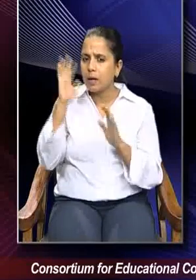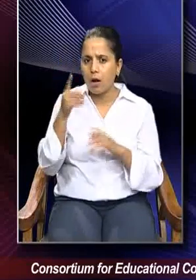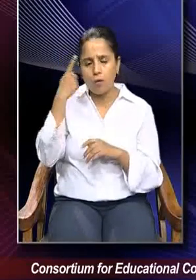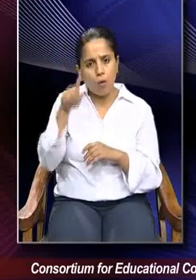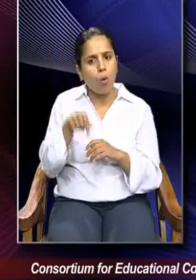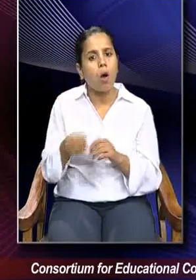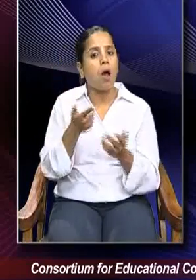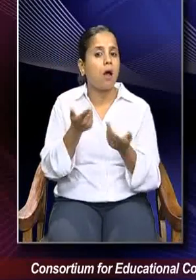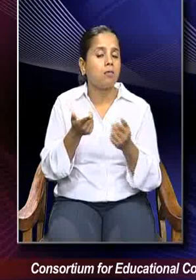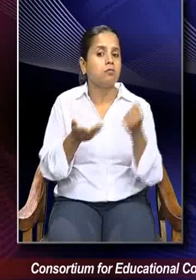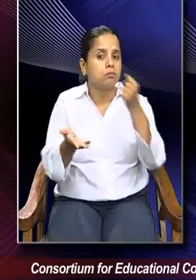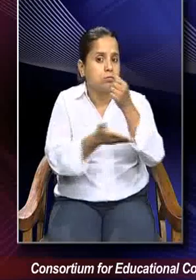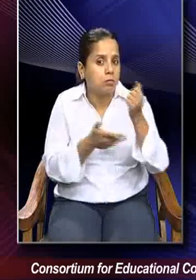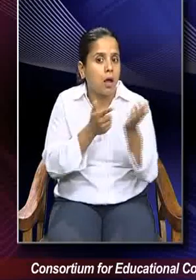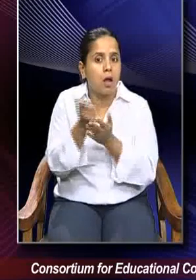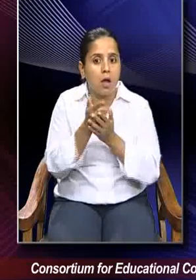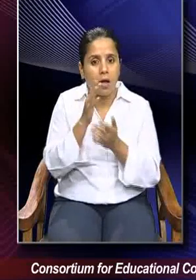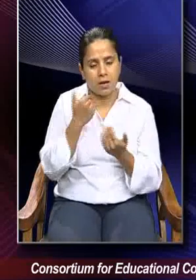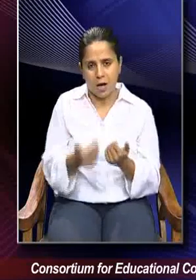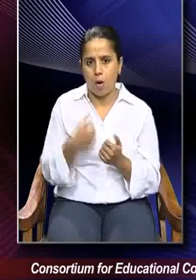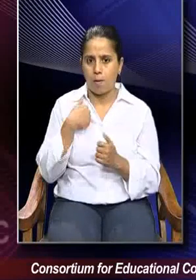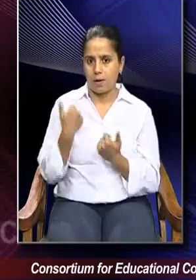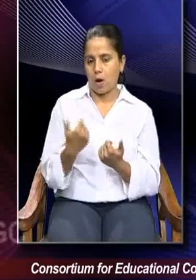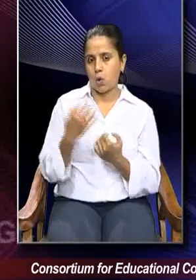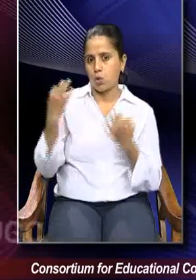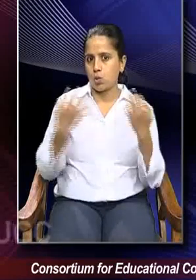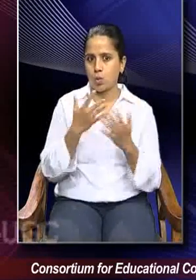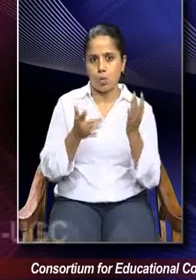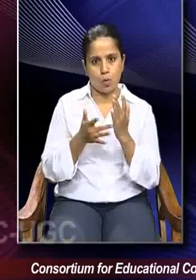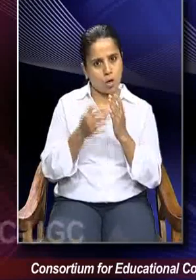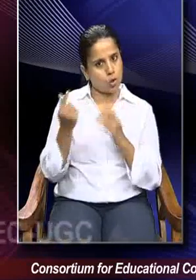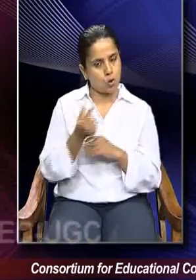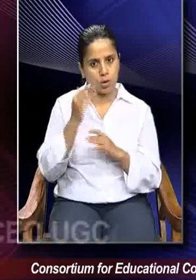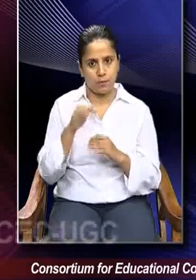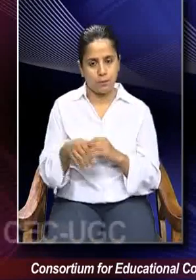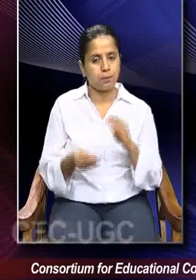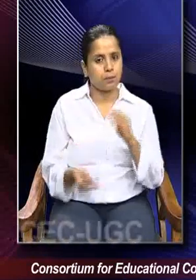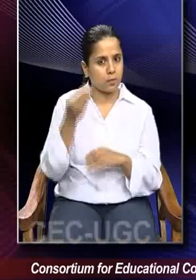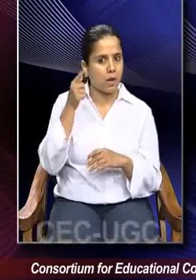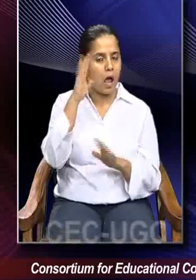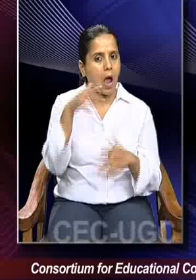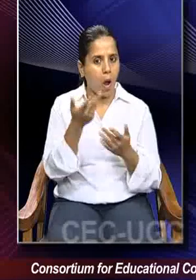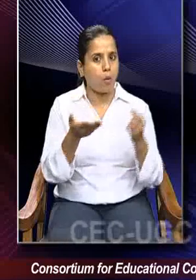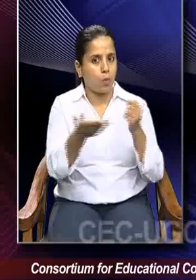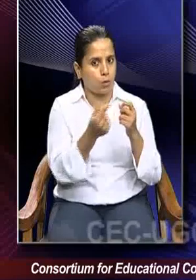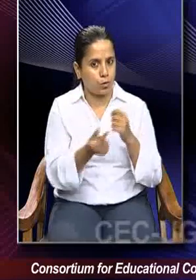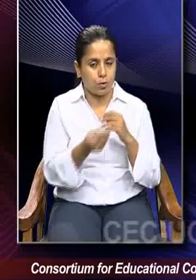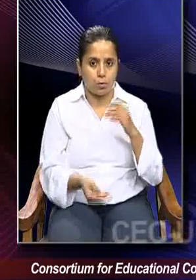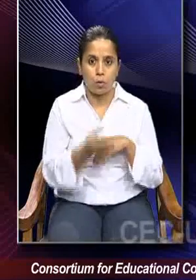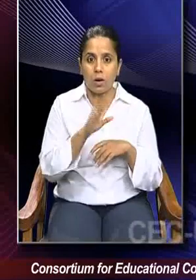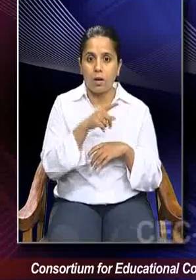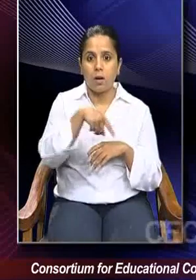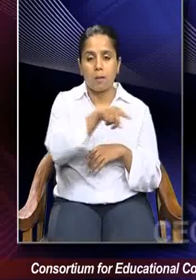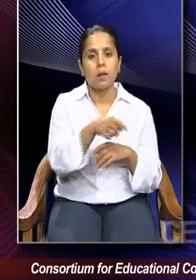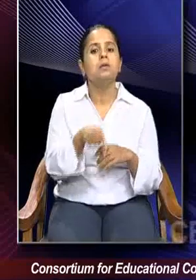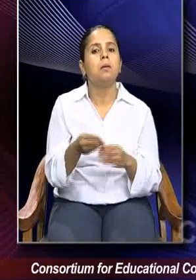pollution. Though we are using modern agriculture practices in order to increase our productivity, they pollute the